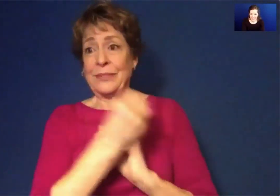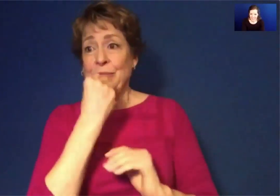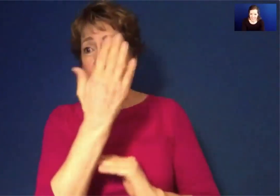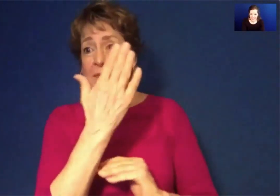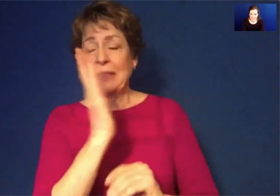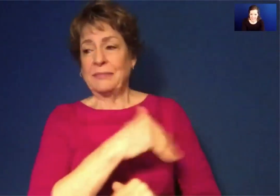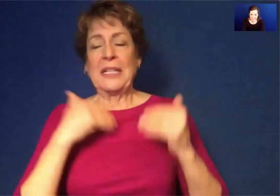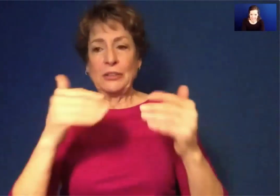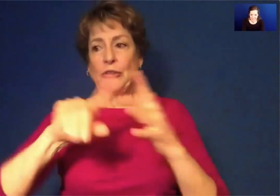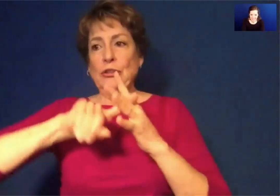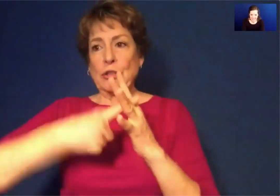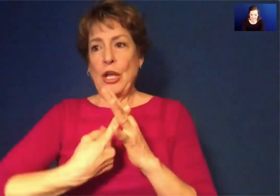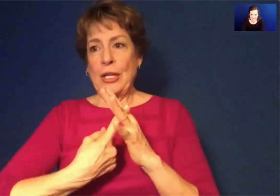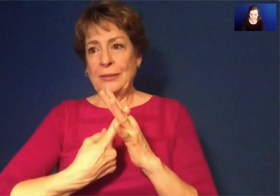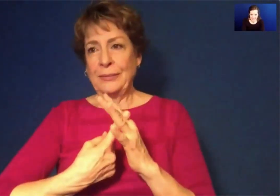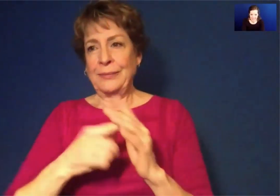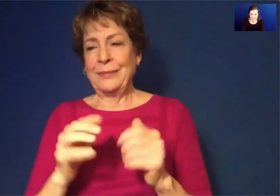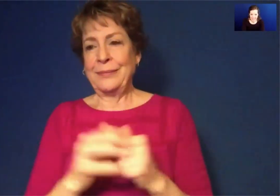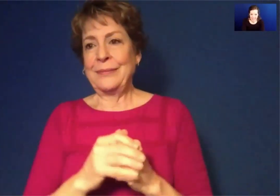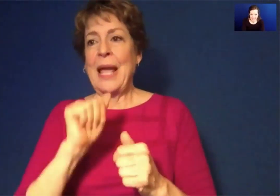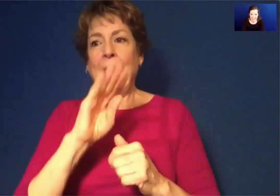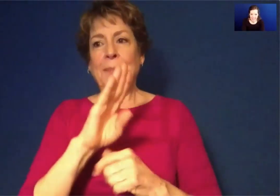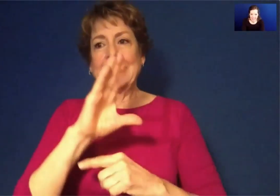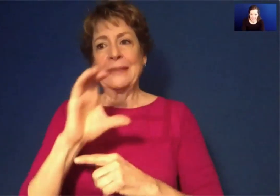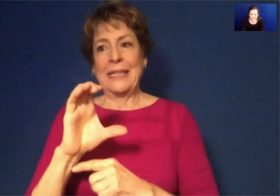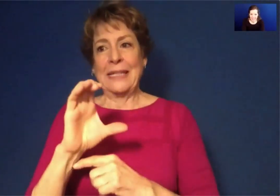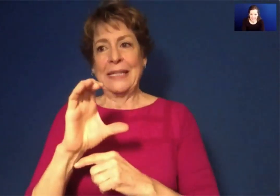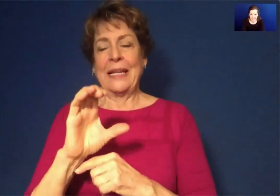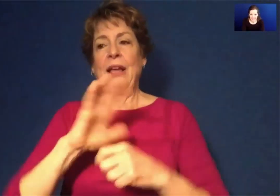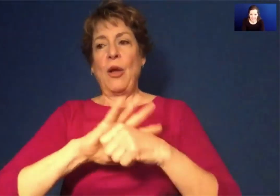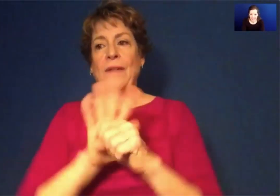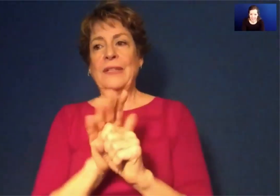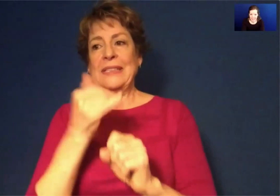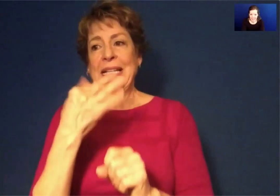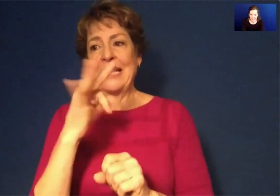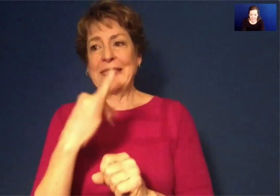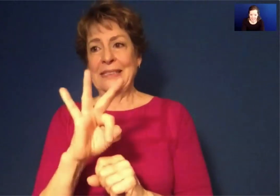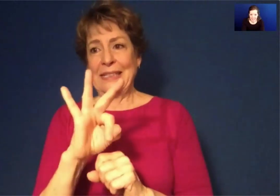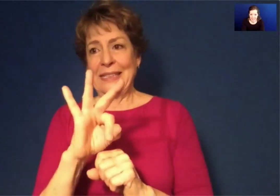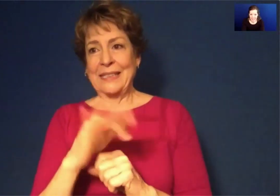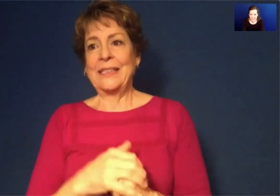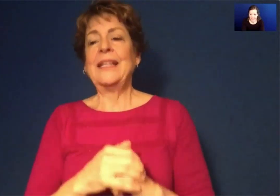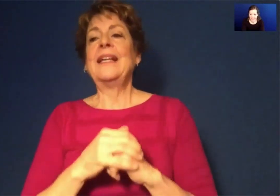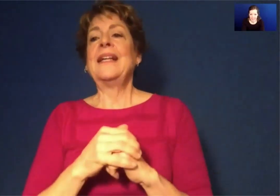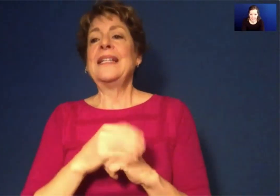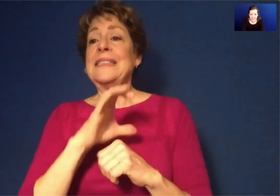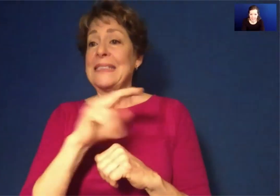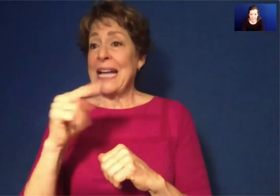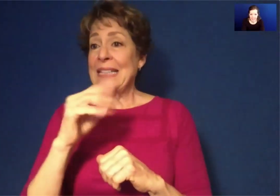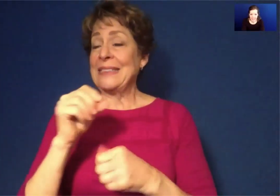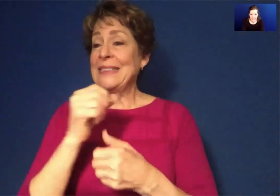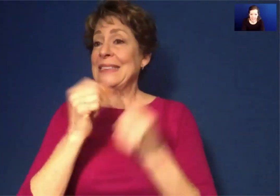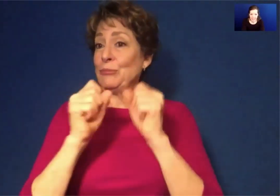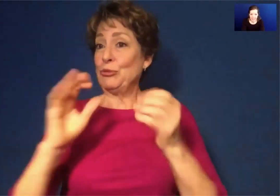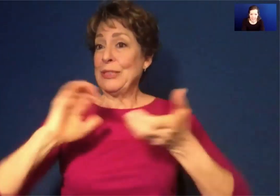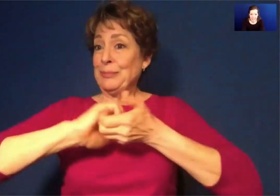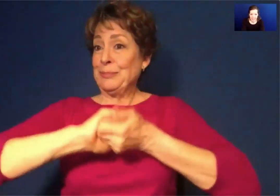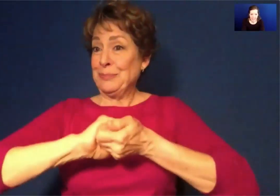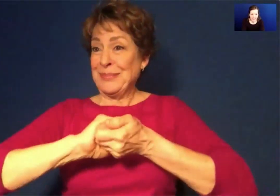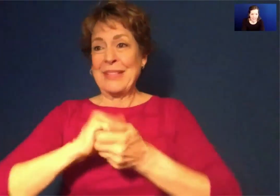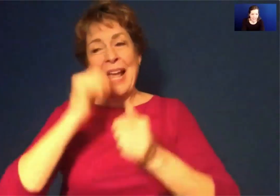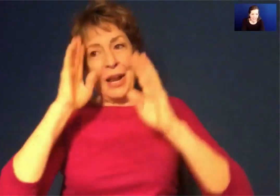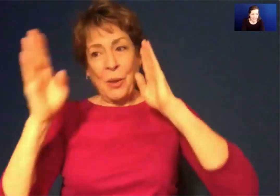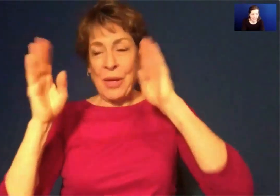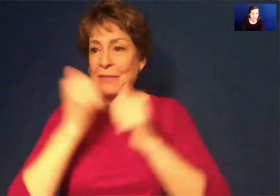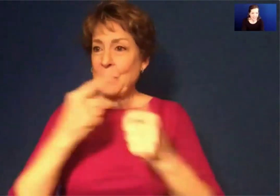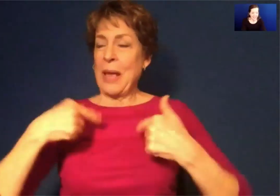Elmo. So while Elmo eats his breakfast, we should get started. This is the ABCs of COVID-19, a CNN and